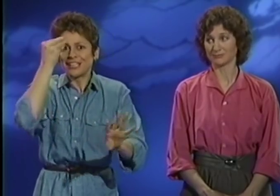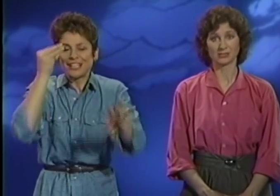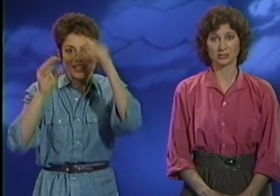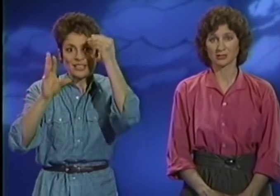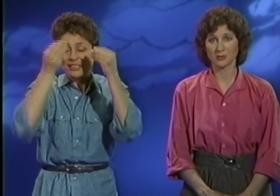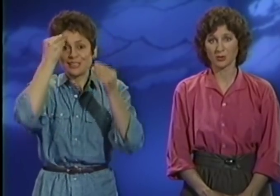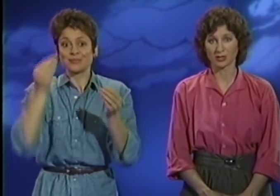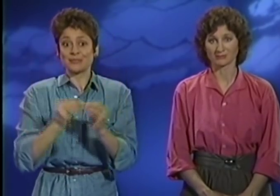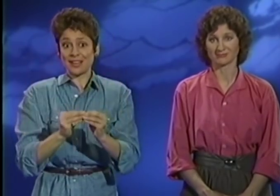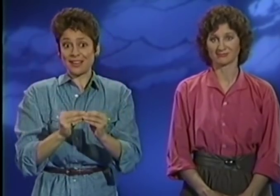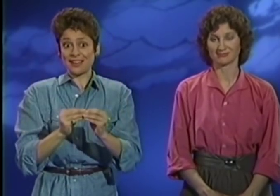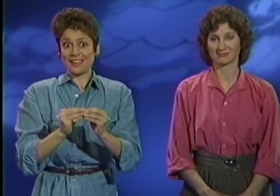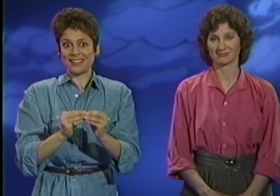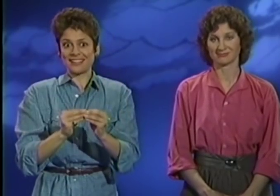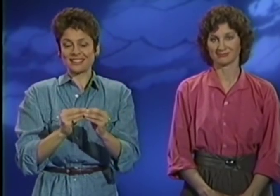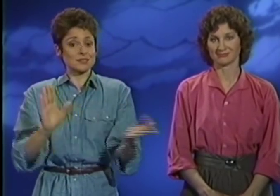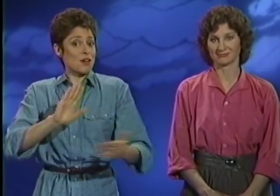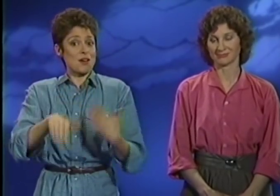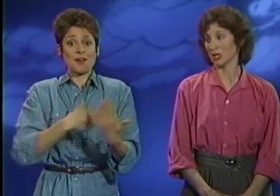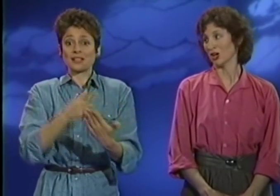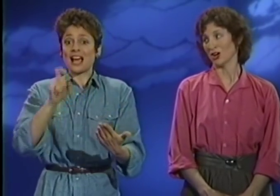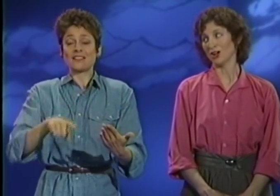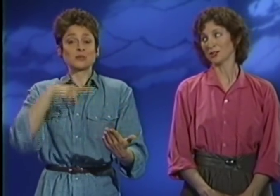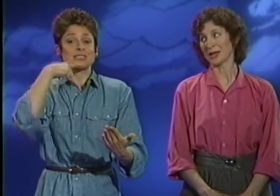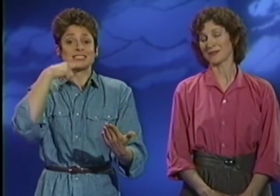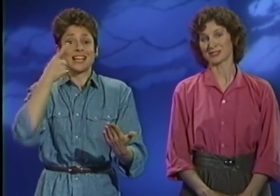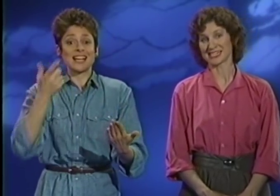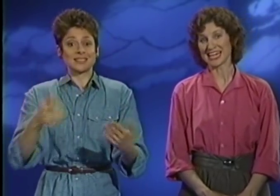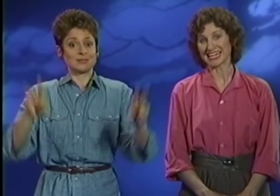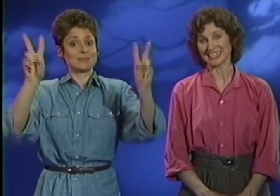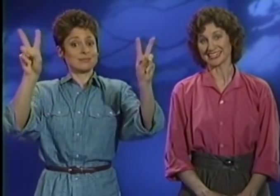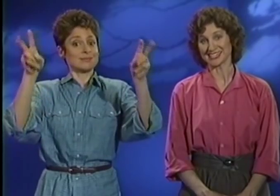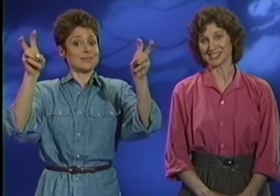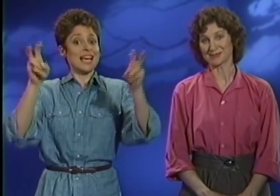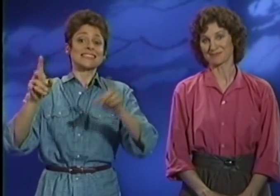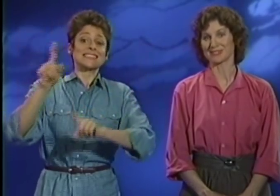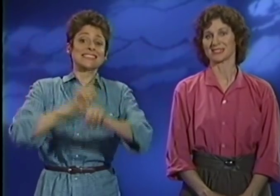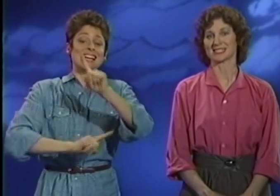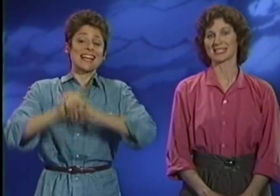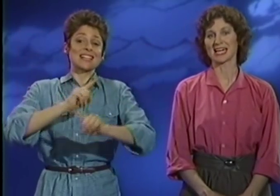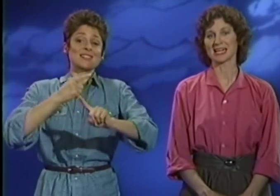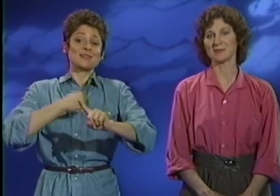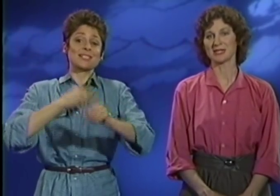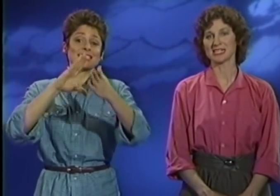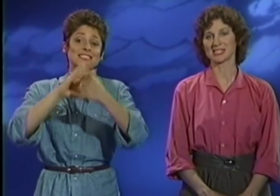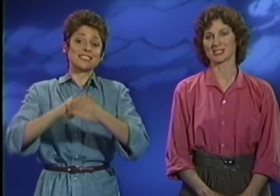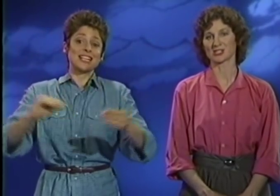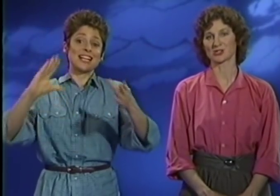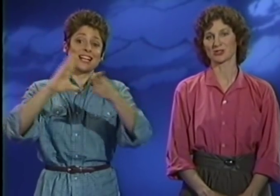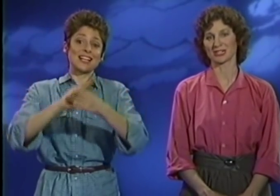you'll learn more. All you have to say is, Sign me a story.